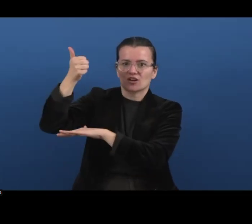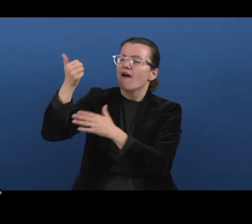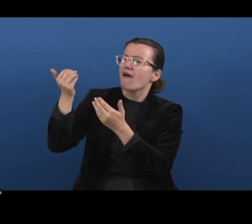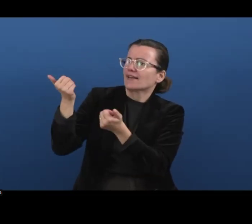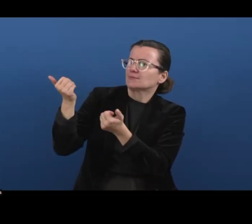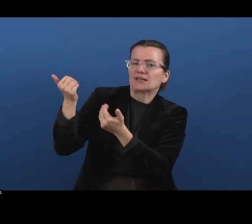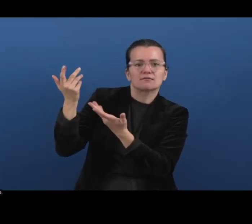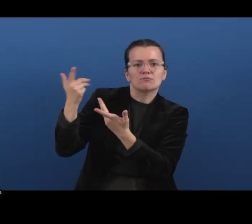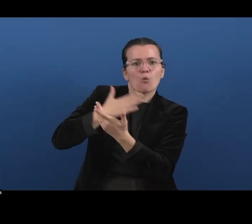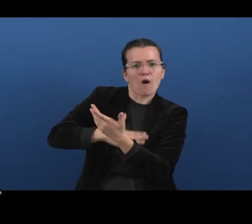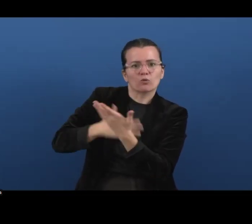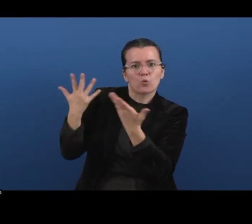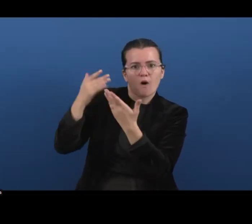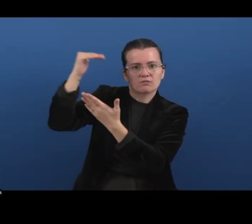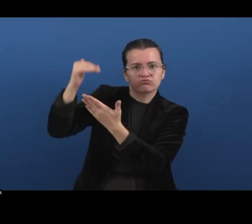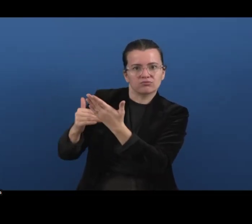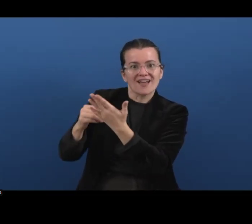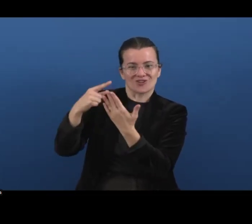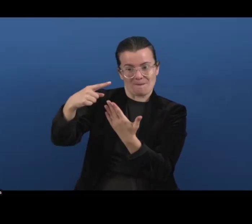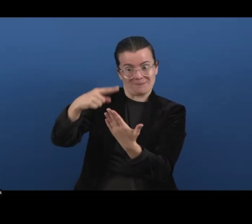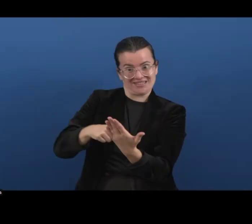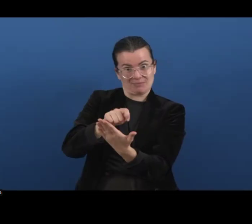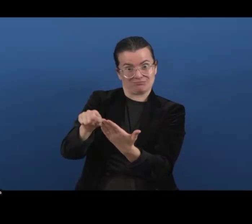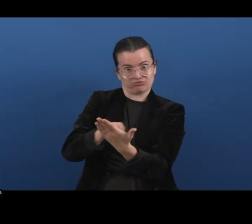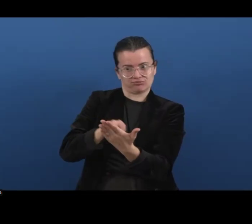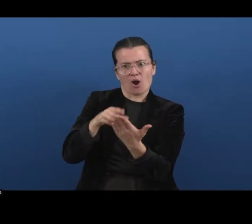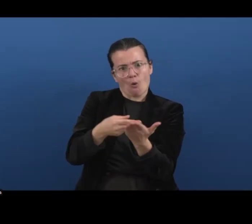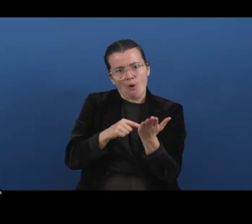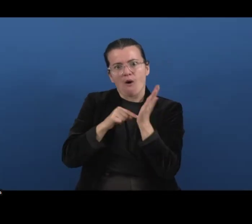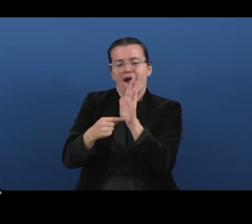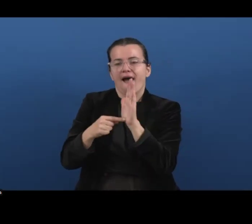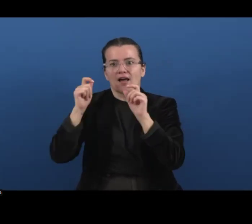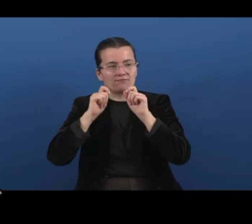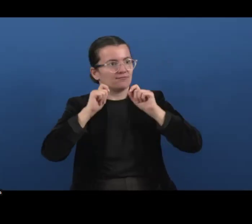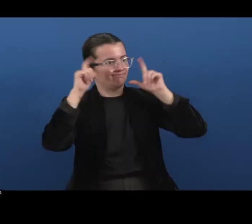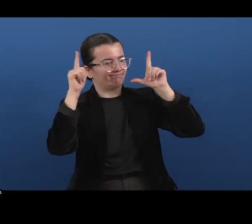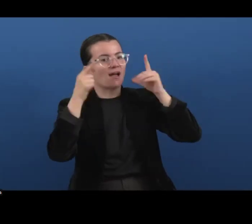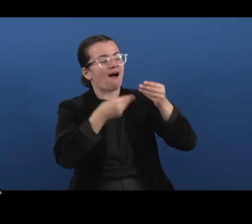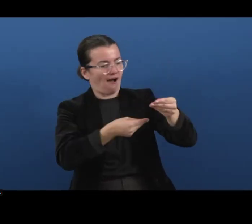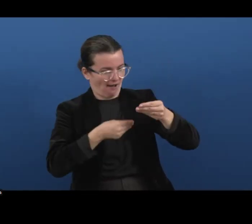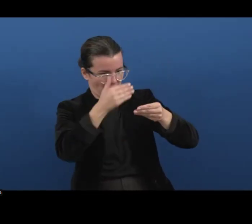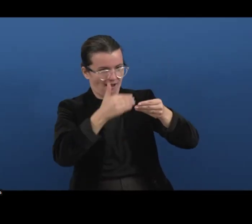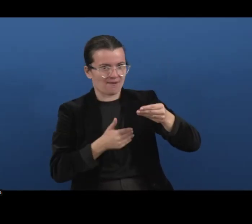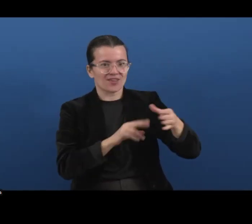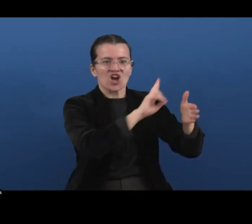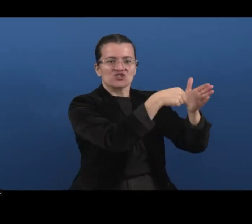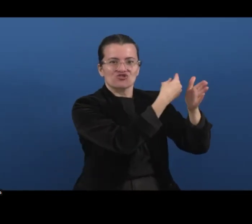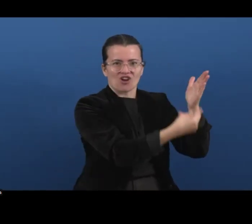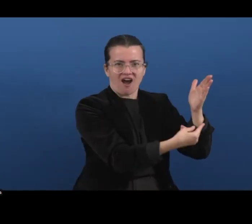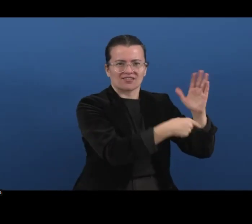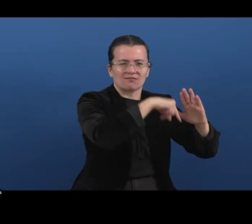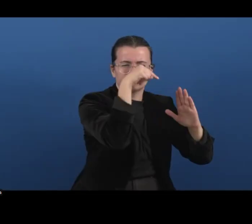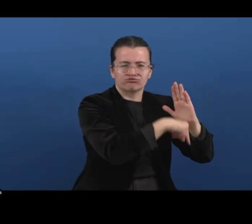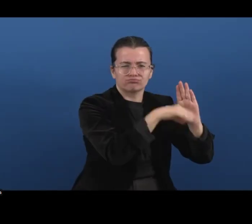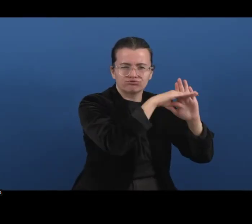line managers. The principles set out our expectation of them, and the charter gives them a wealth of information to